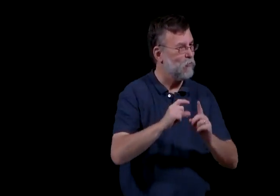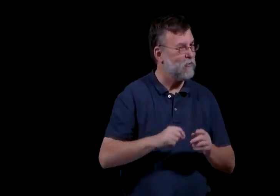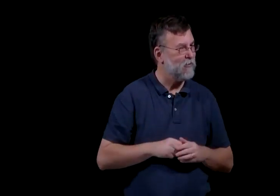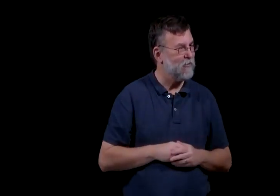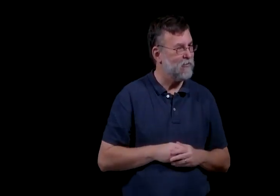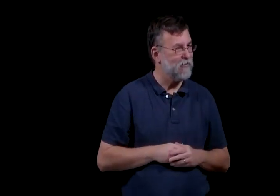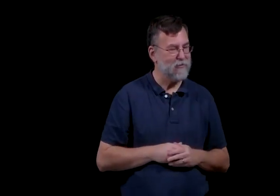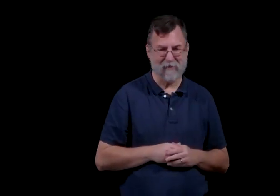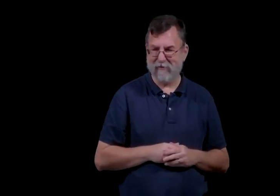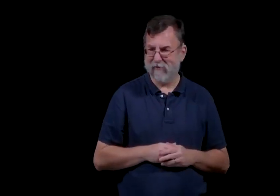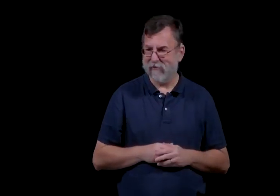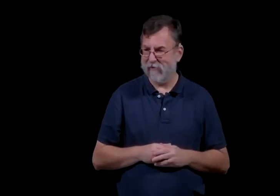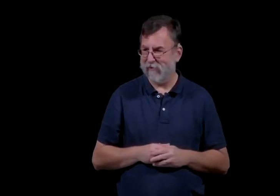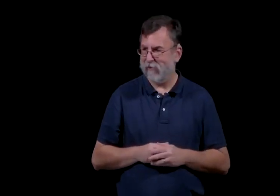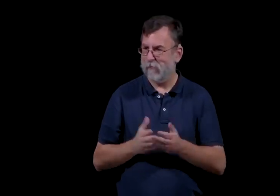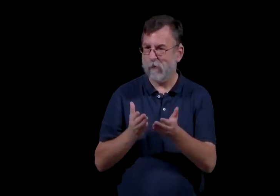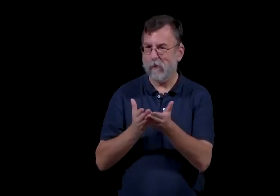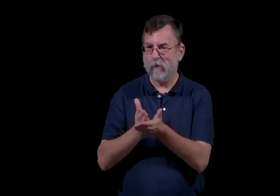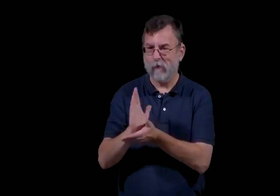So are you ready for the Word of God this morning?